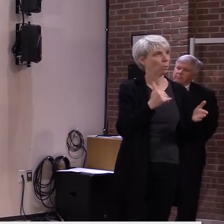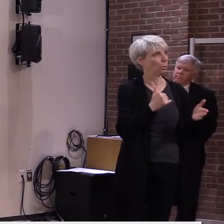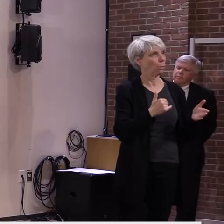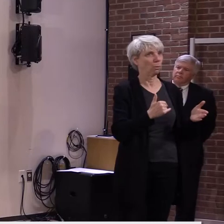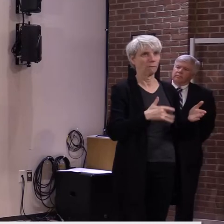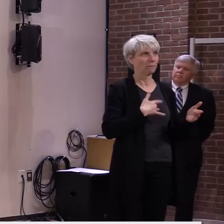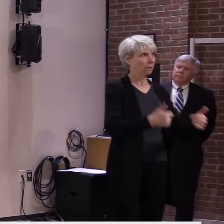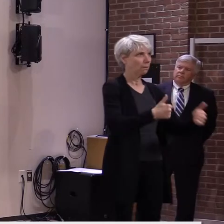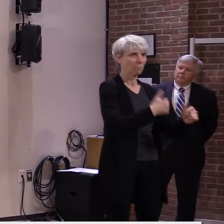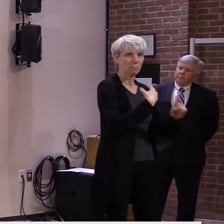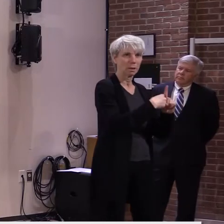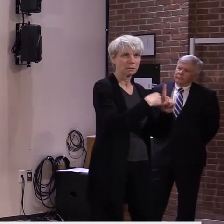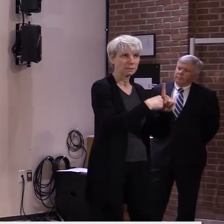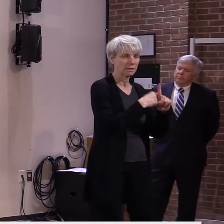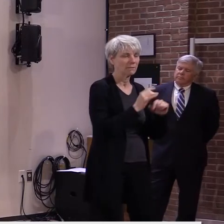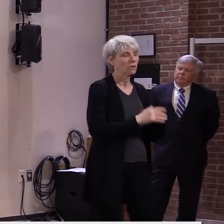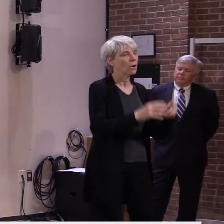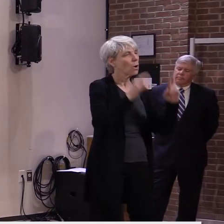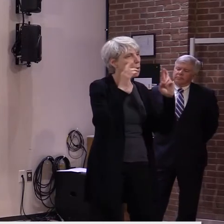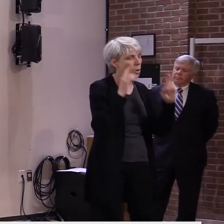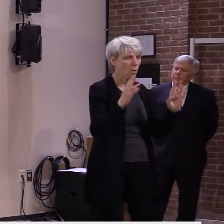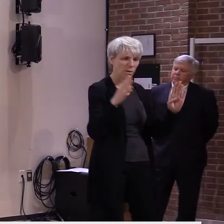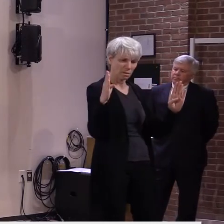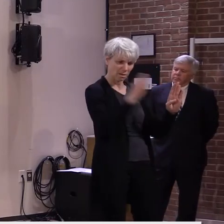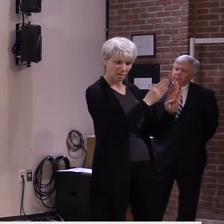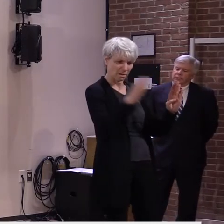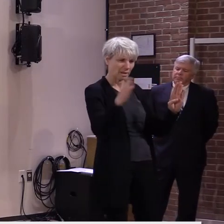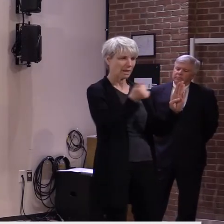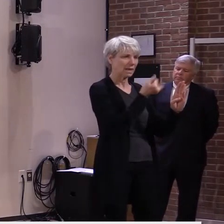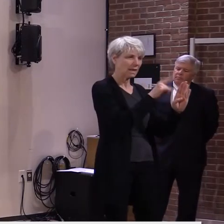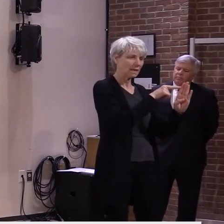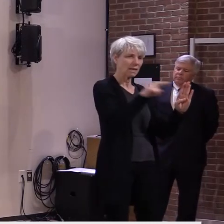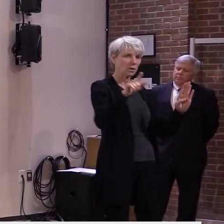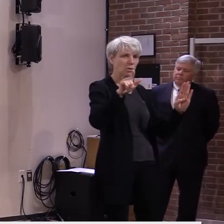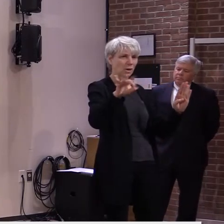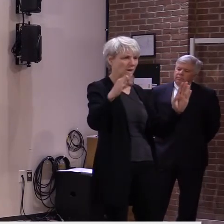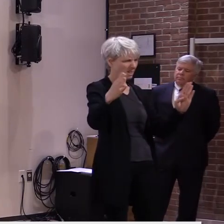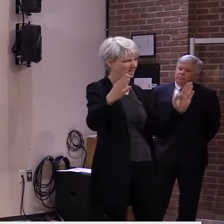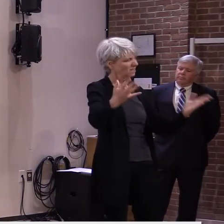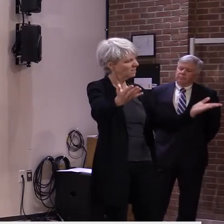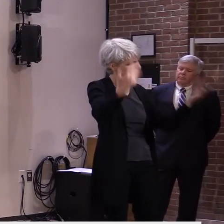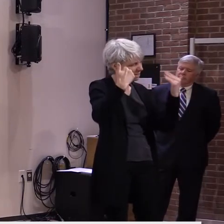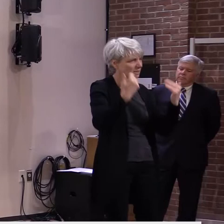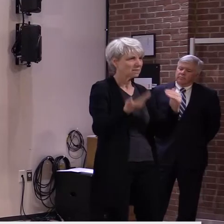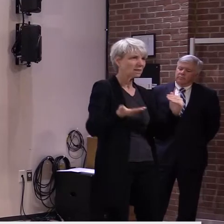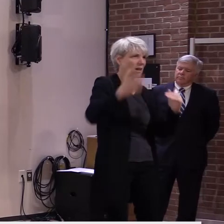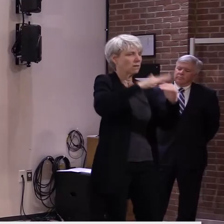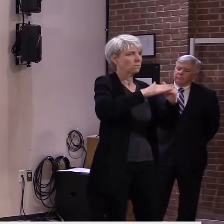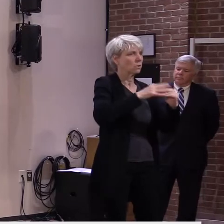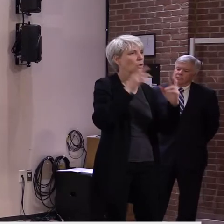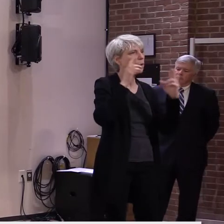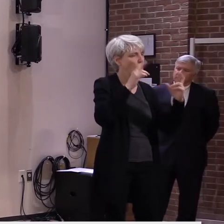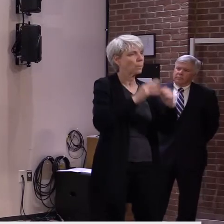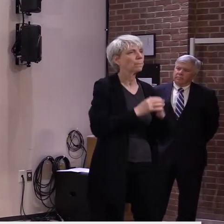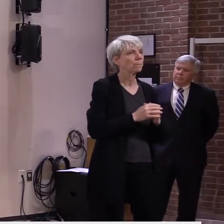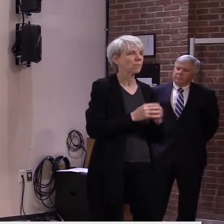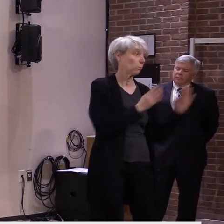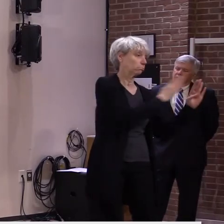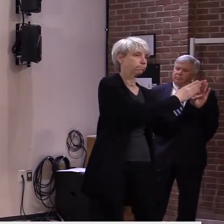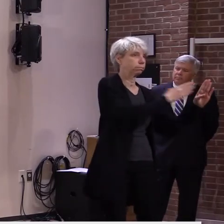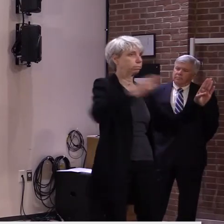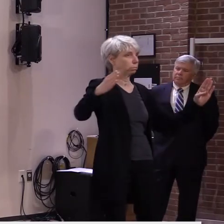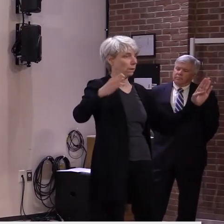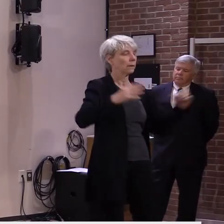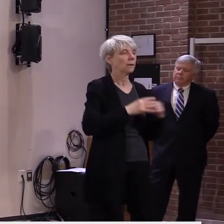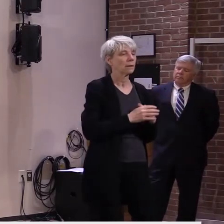hoping these lower age groups will increase as time goes on. So that's what we're focusing on,